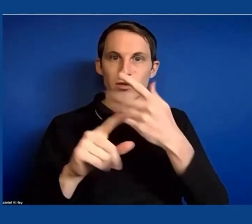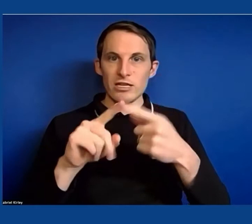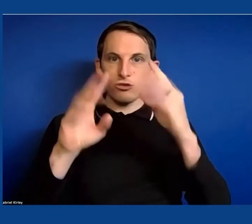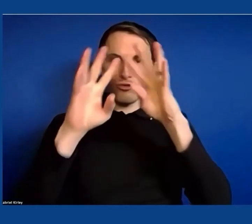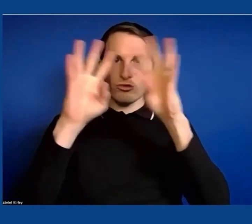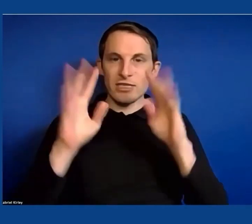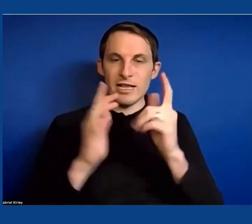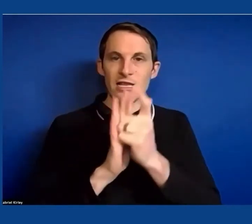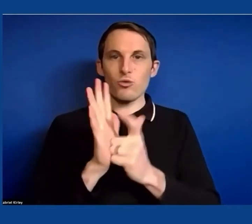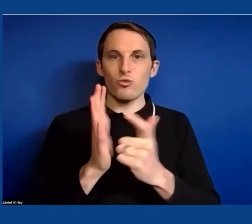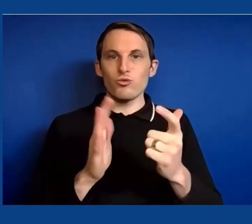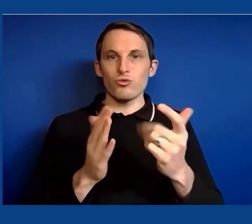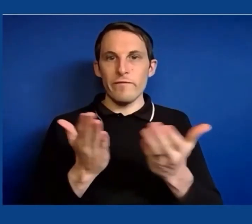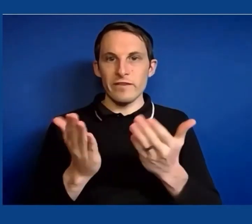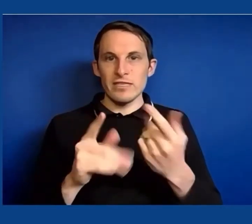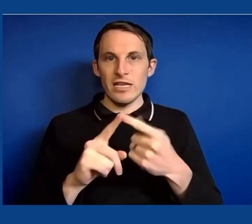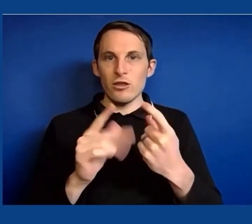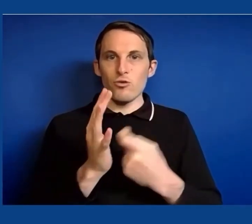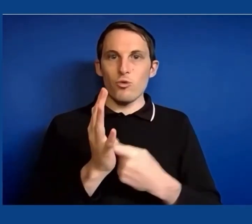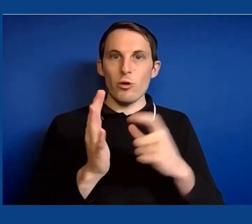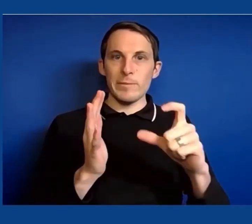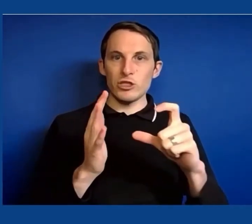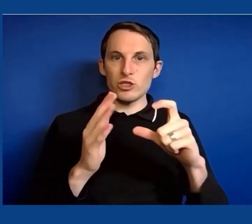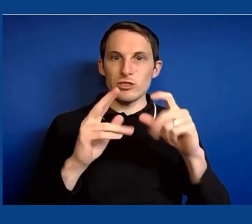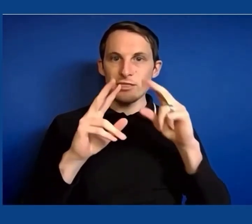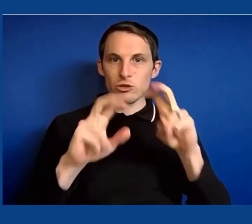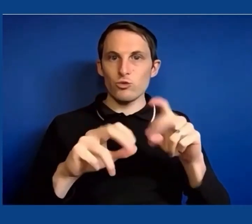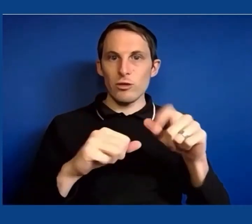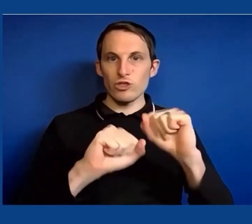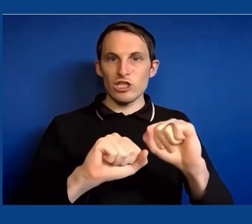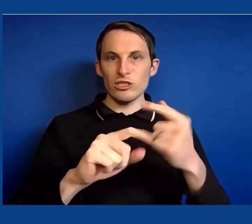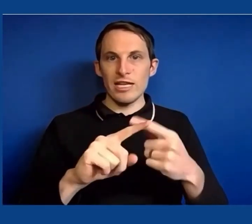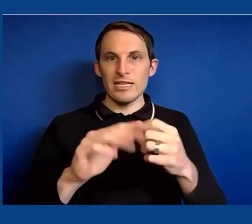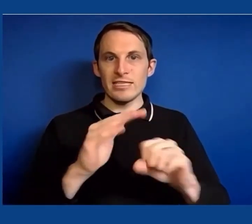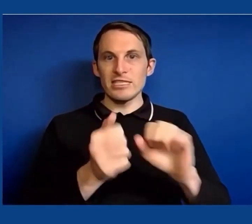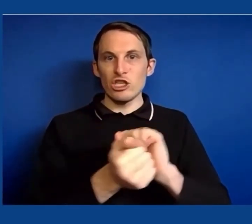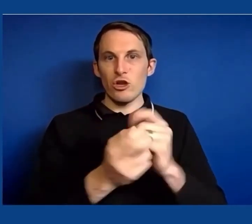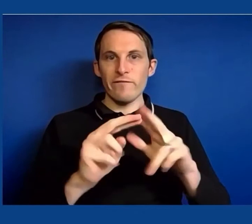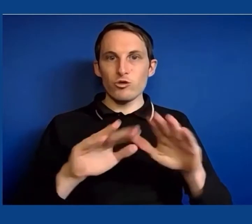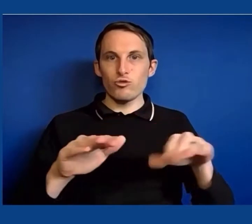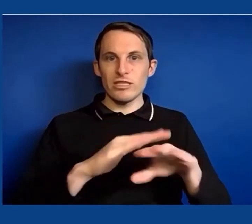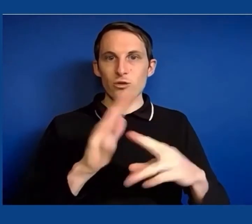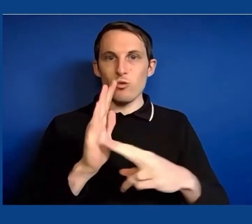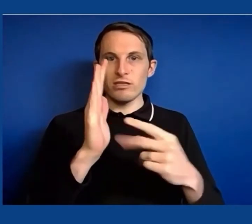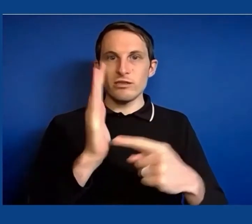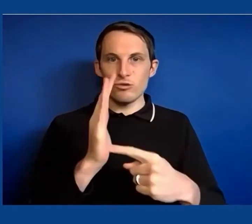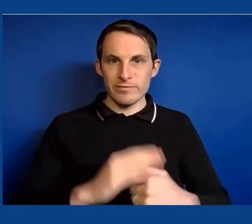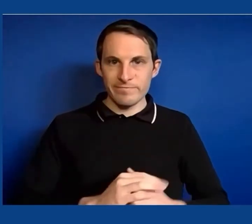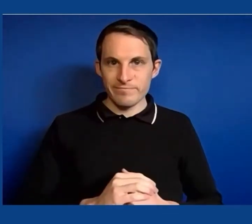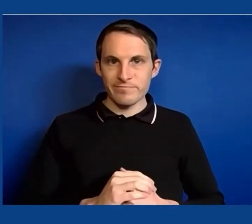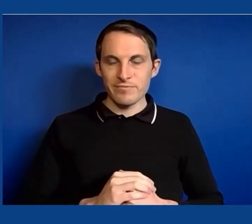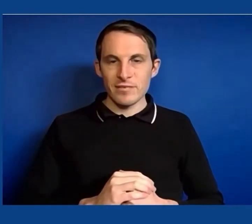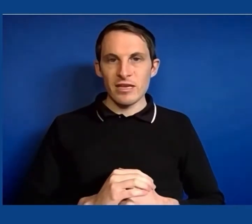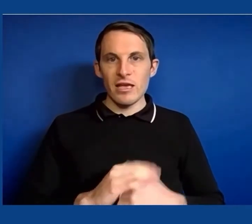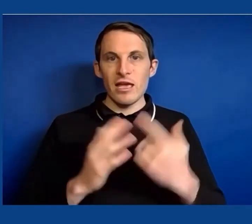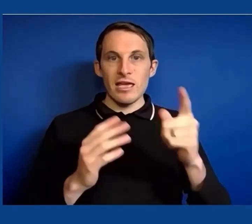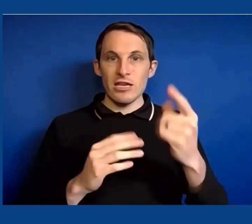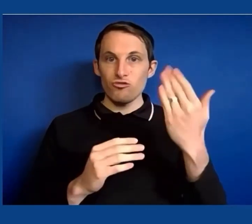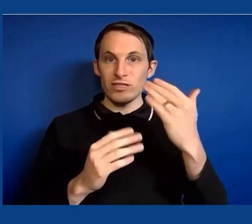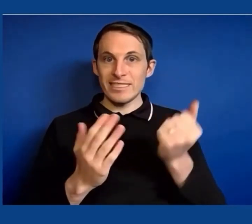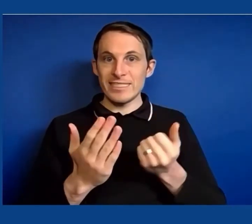Legal Service and the Royal Commission into the Protection and Detention of Children in the Northern Territory. He recently submitted